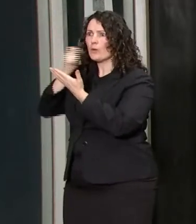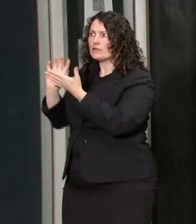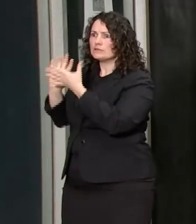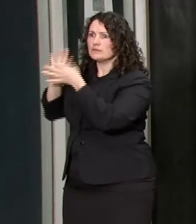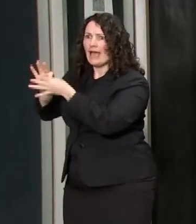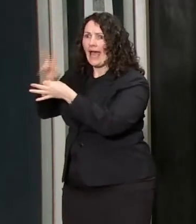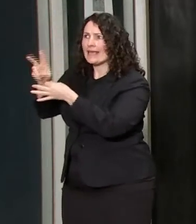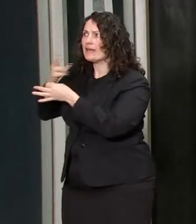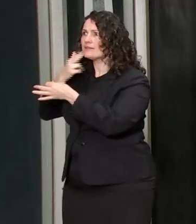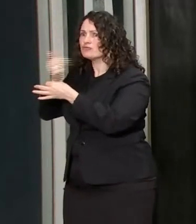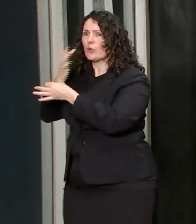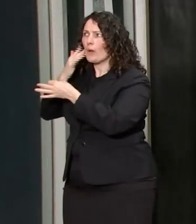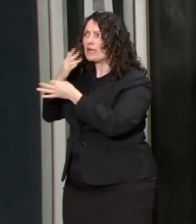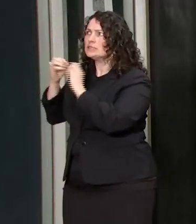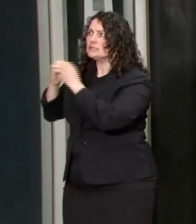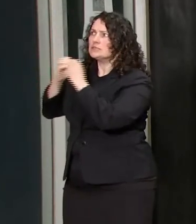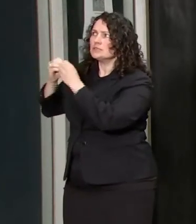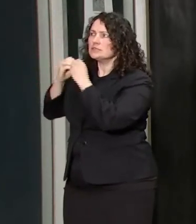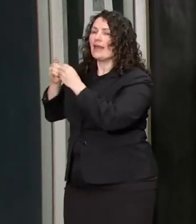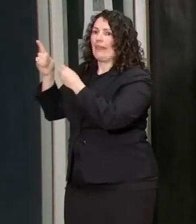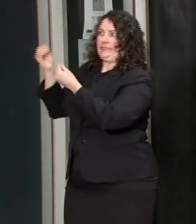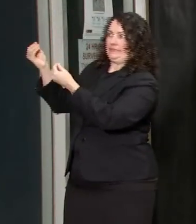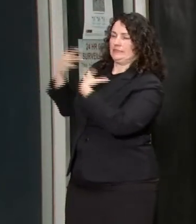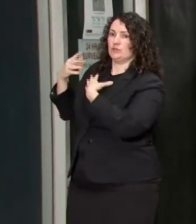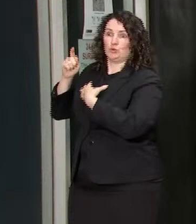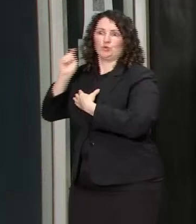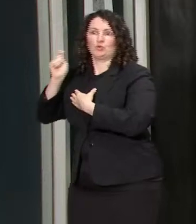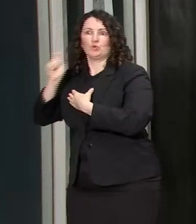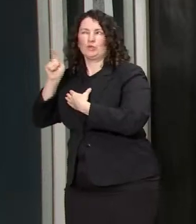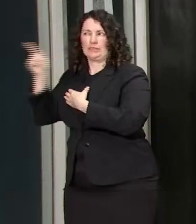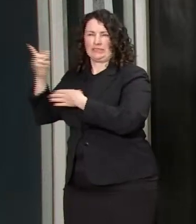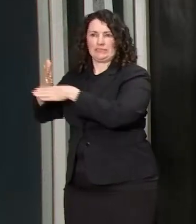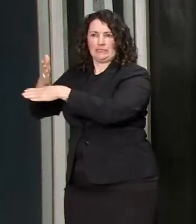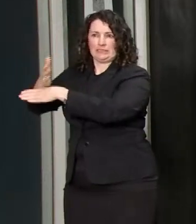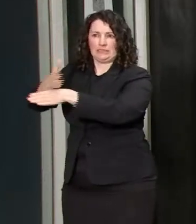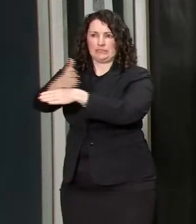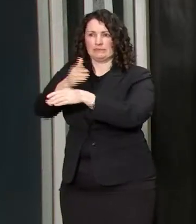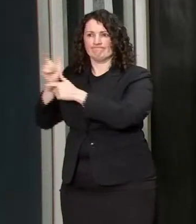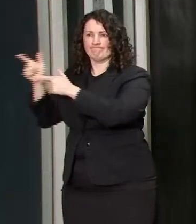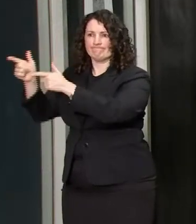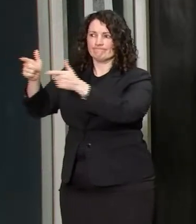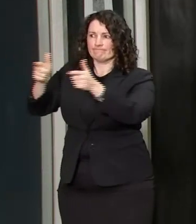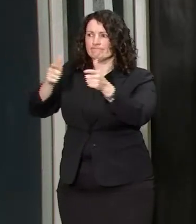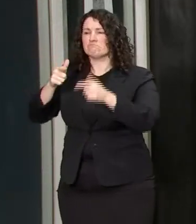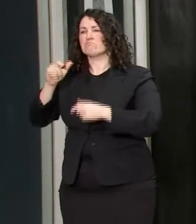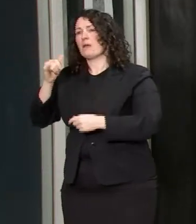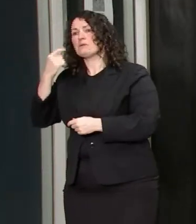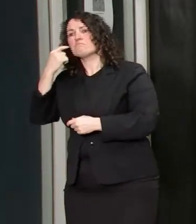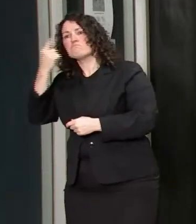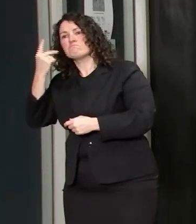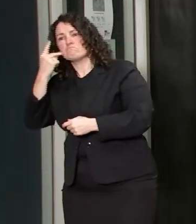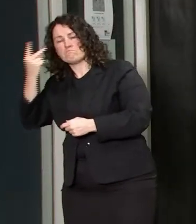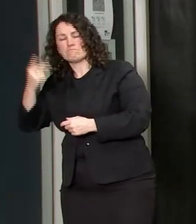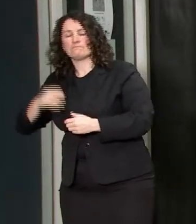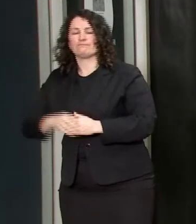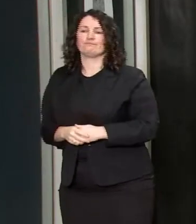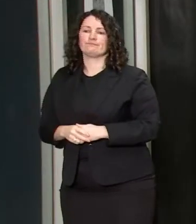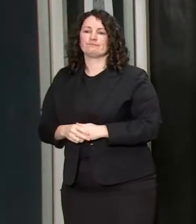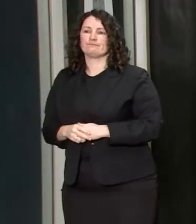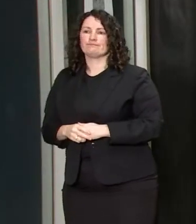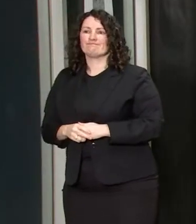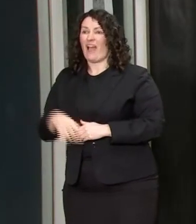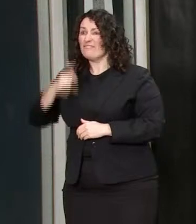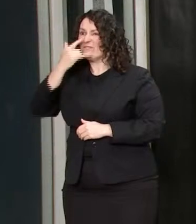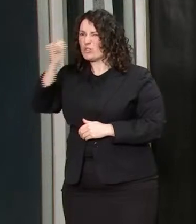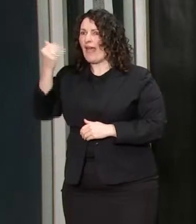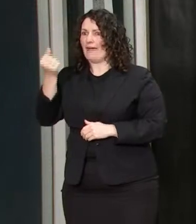those areas. Again, we can't emphasise enough to stay away from fallen power lines, and that